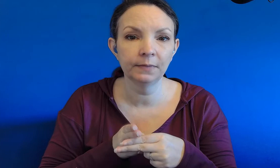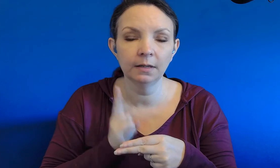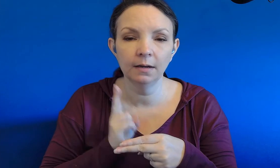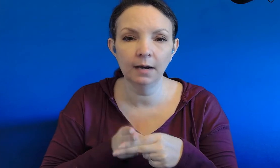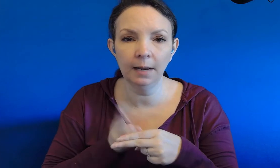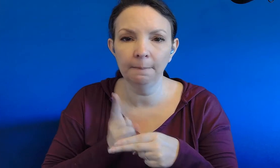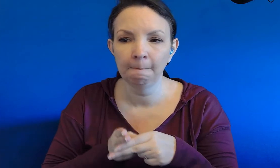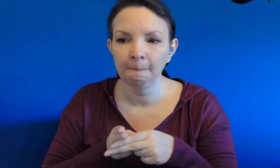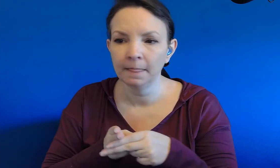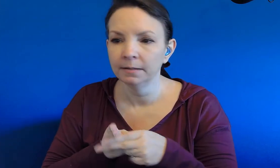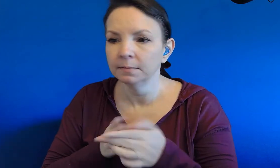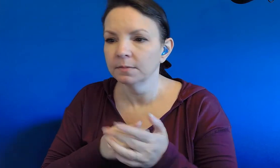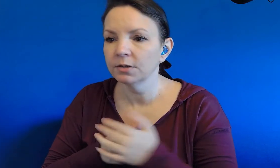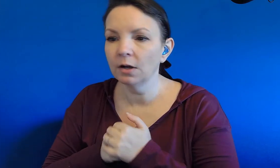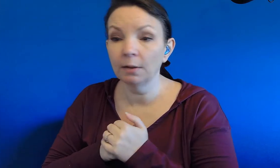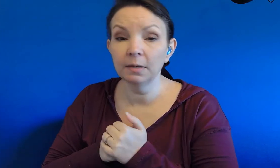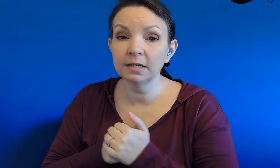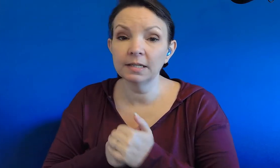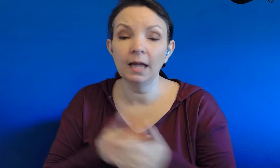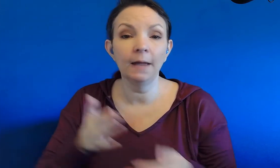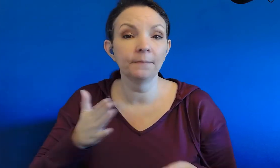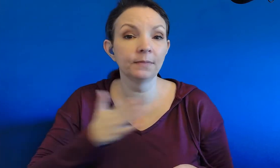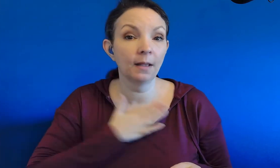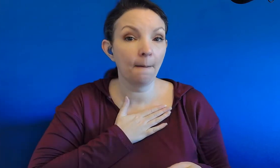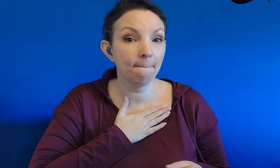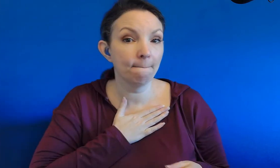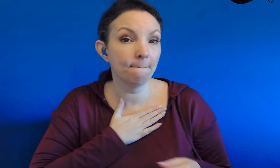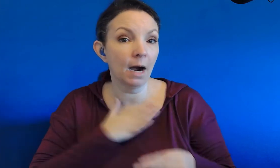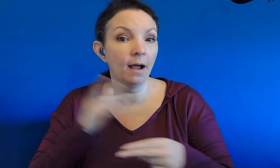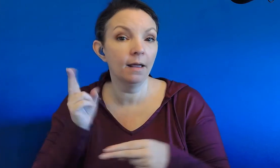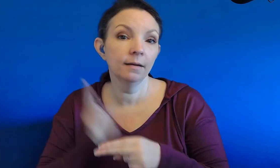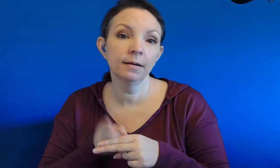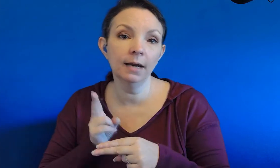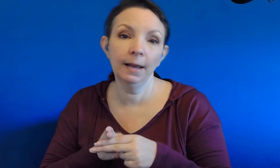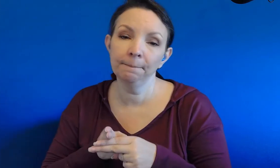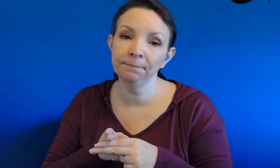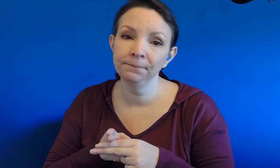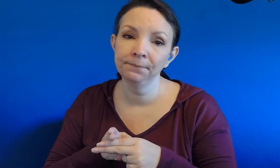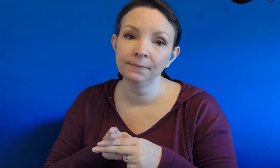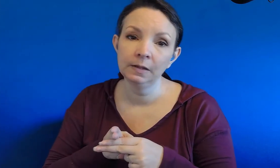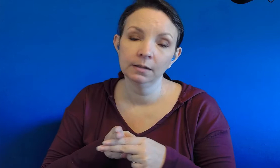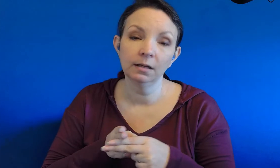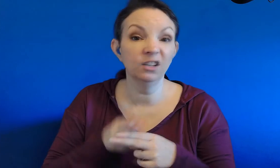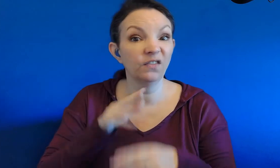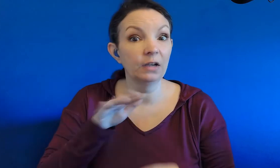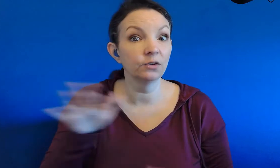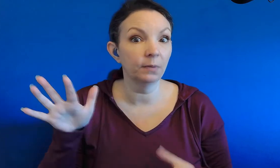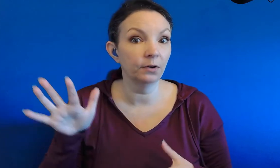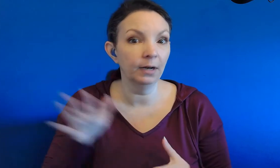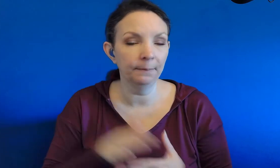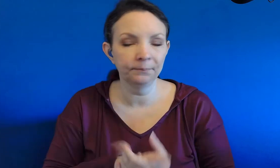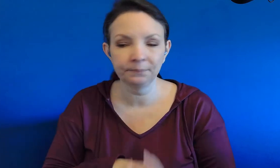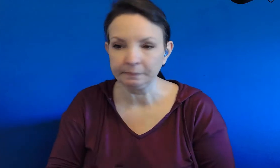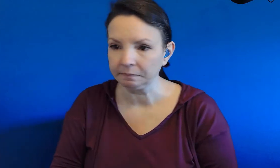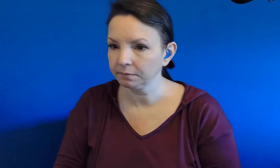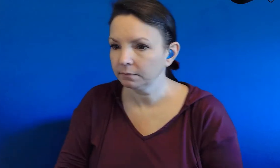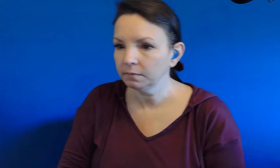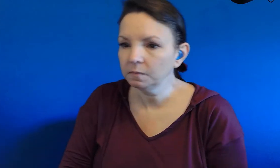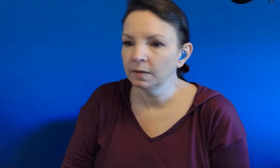Name. So I'm going to say my name. And you finger spell your name.